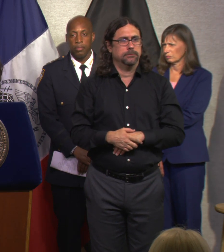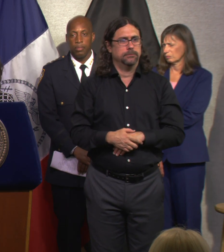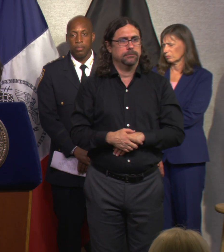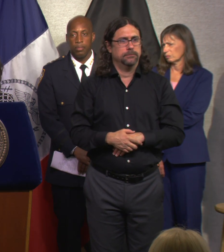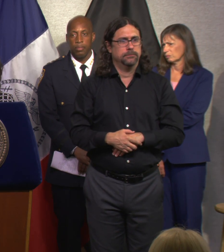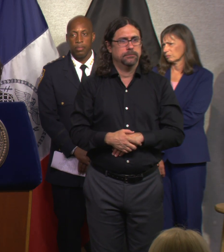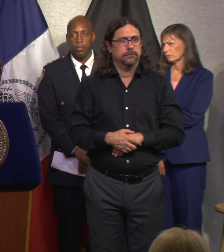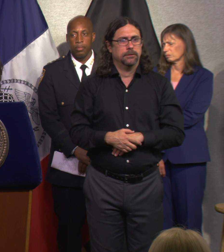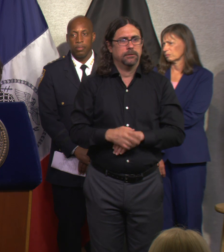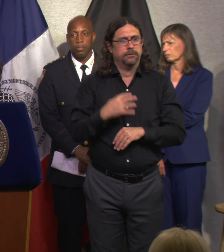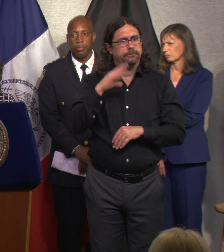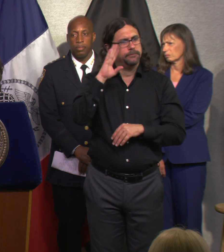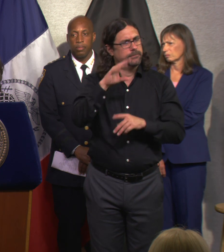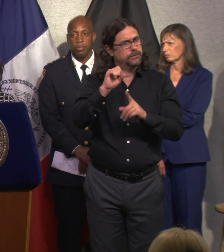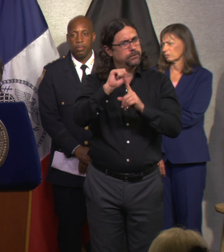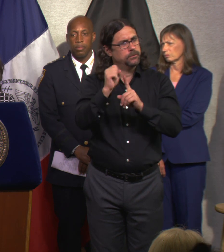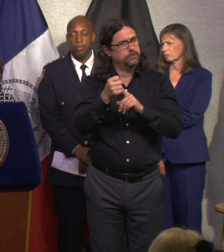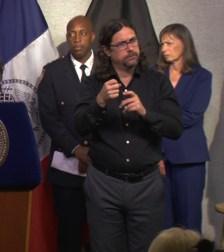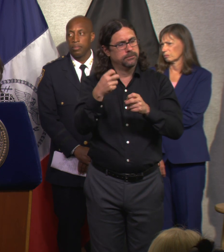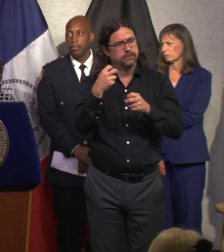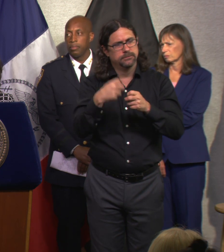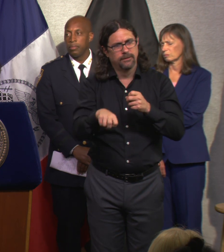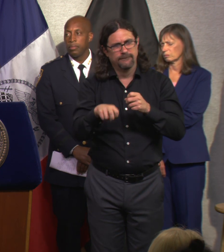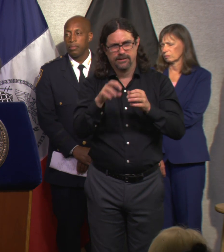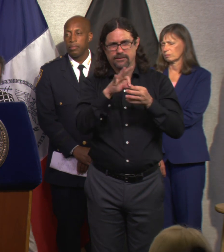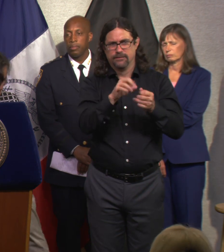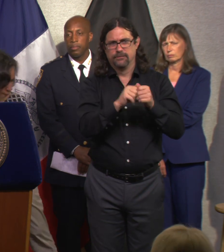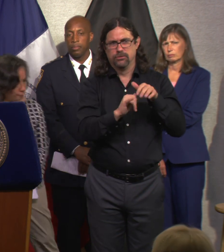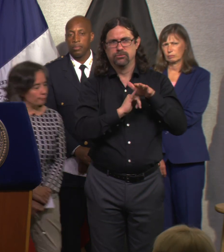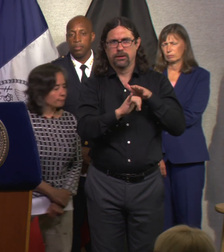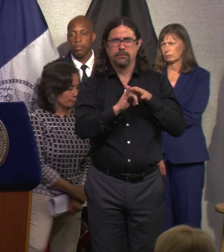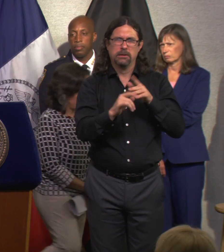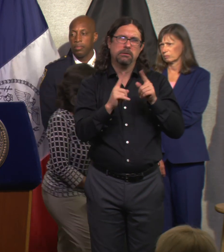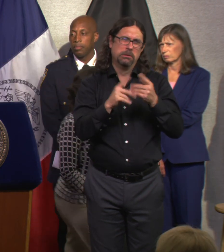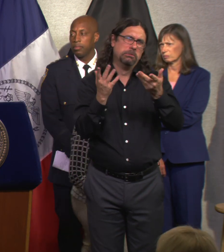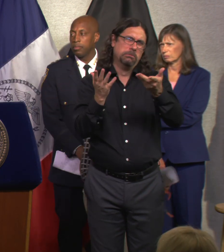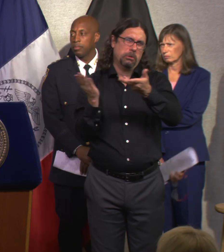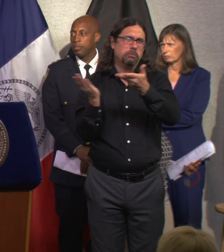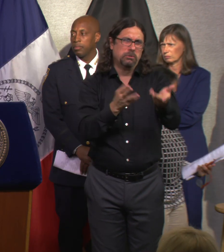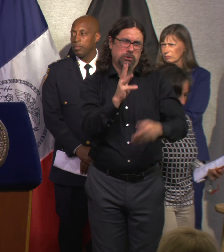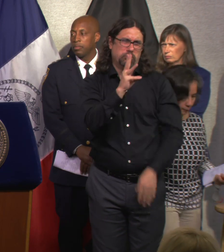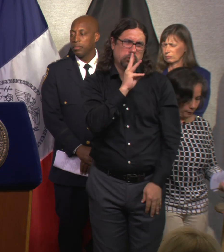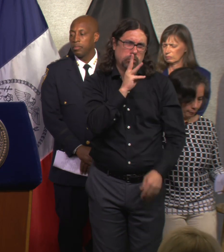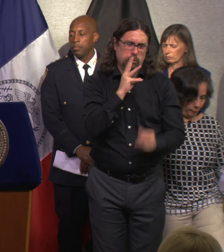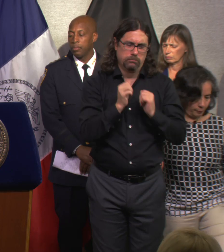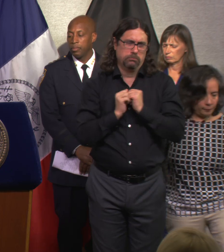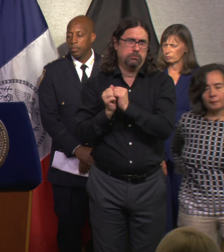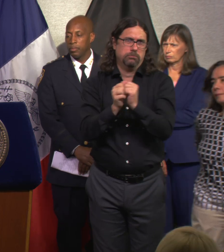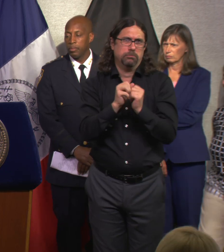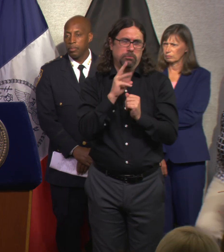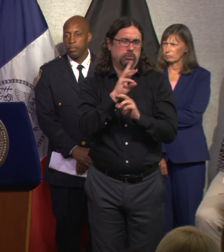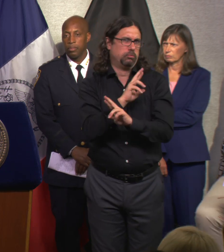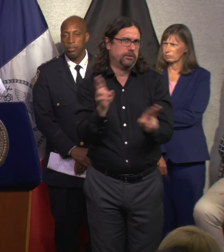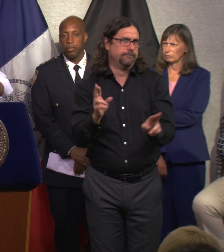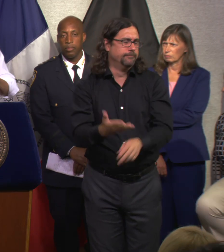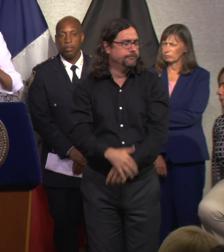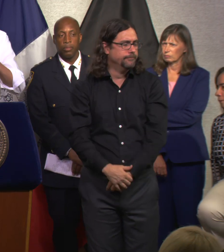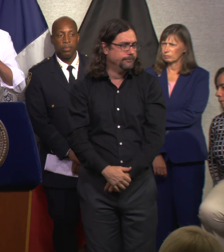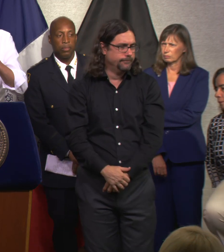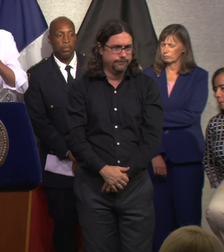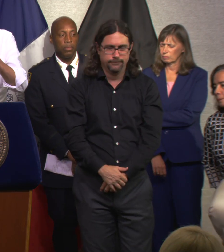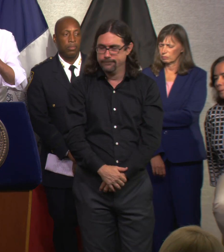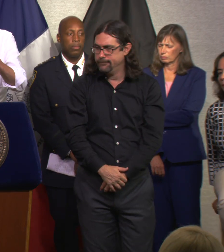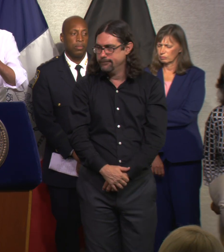clothing, I think that's the best way to remain safe. So to the other part of the question, look, again, I want to